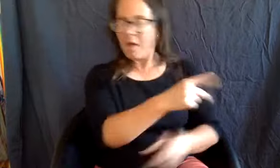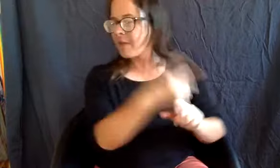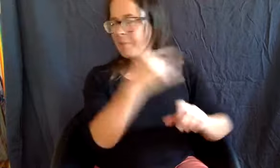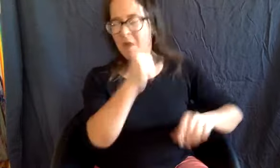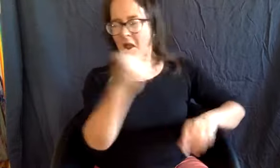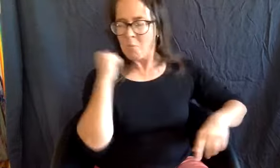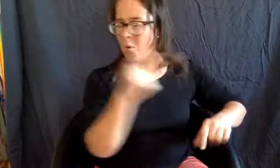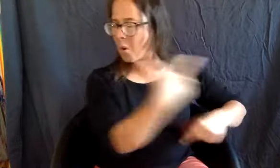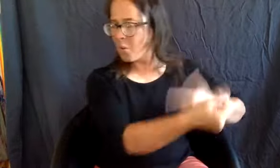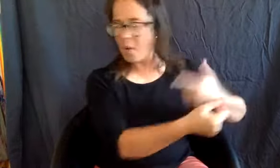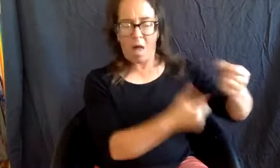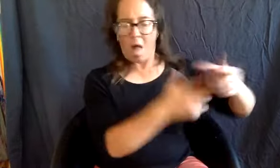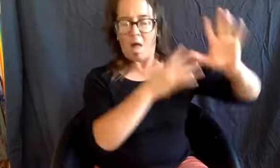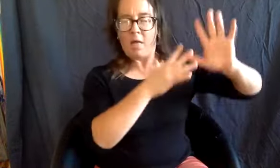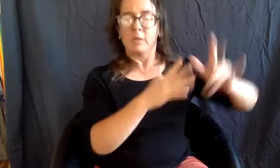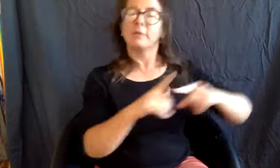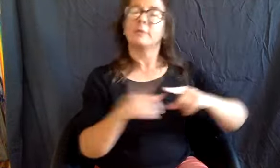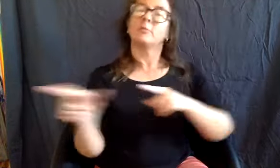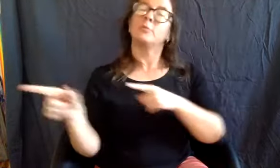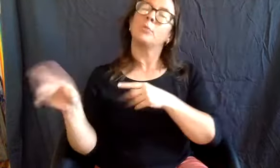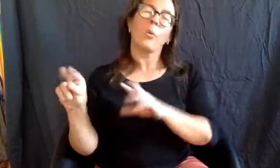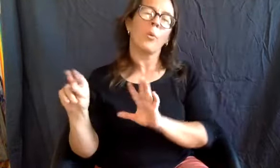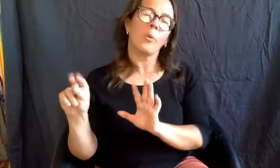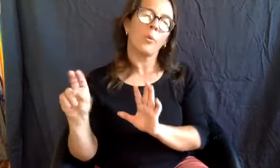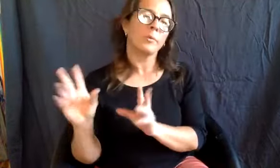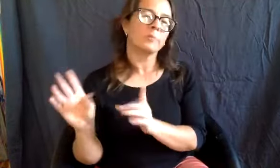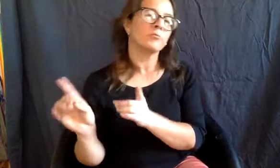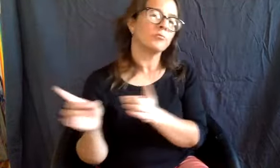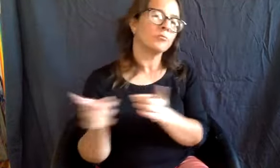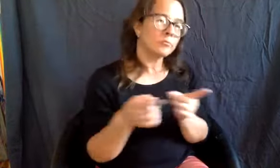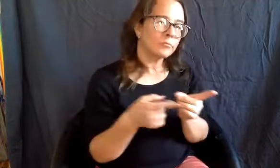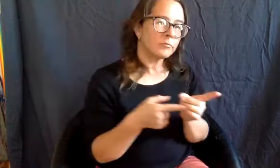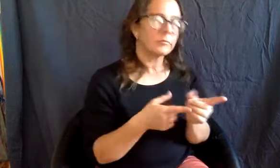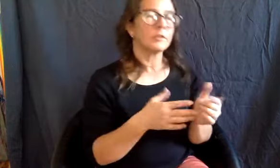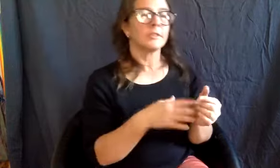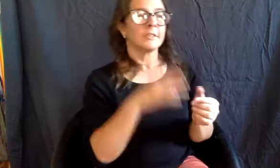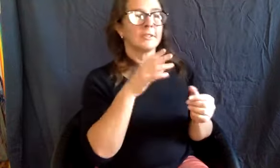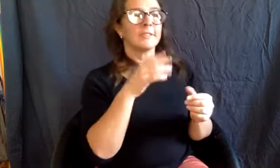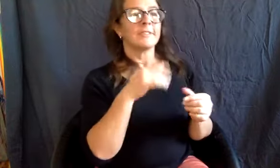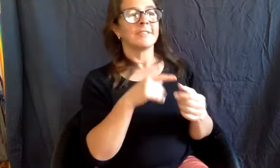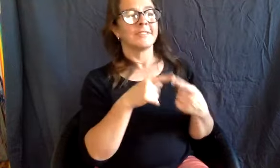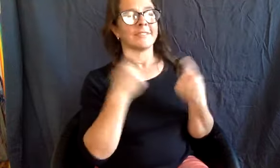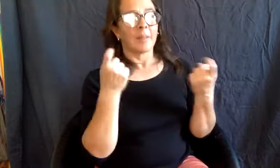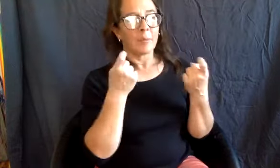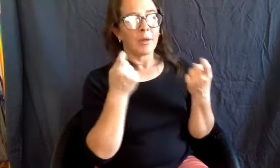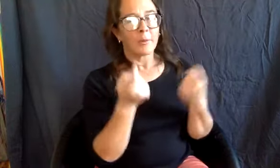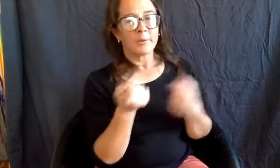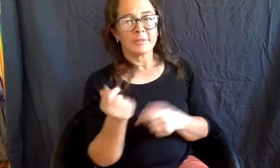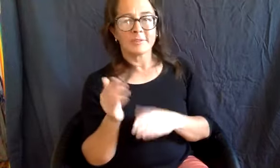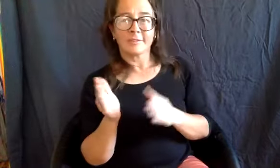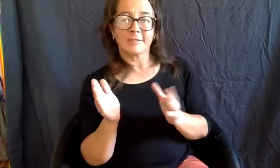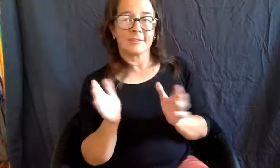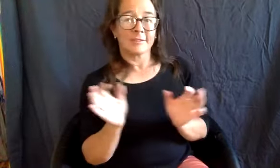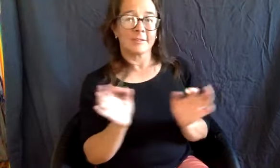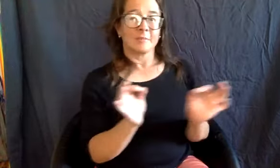in his life at the moment. And I am so grateful that I got sponsor direction to help me get through those times, because now I don't regret. Now I don't sit